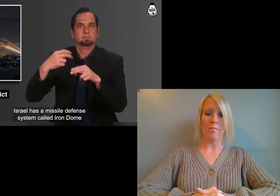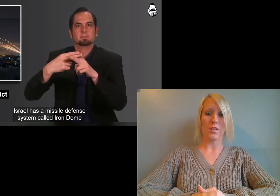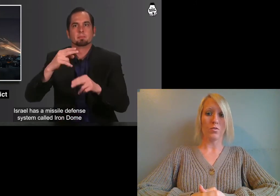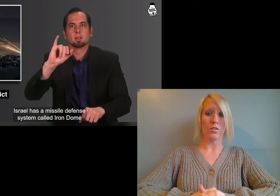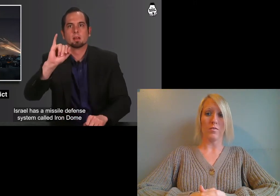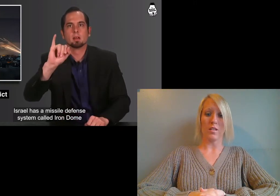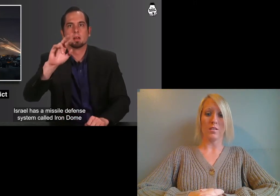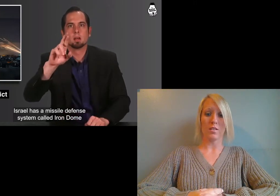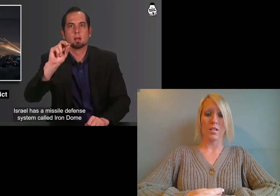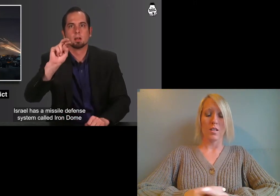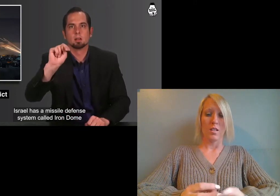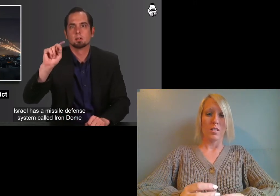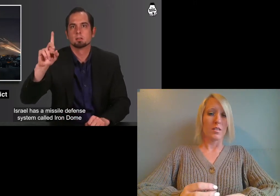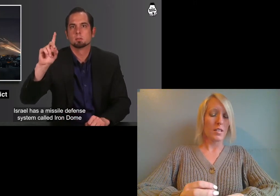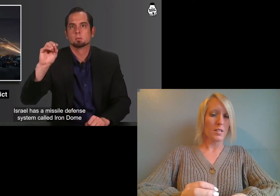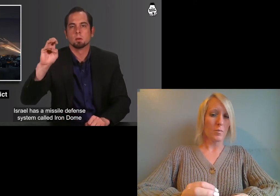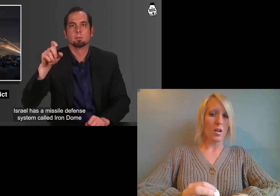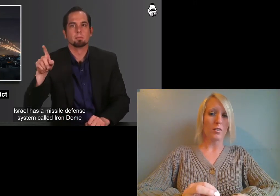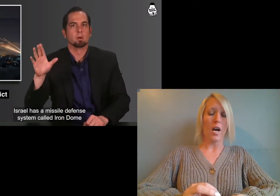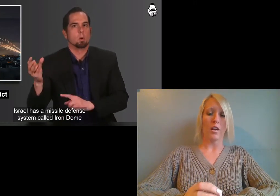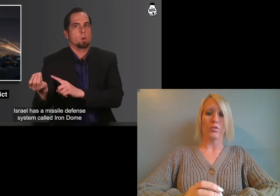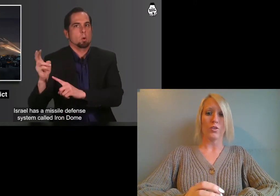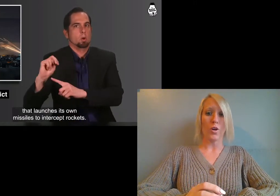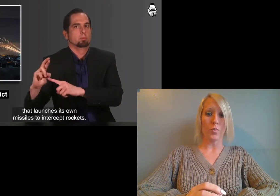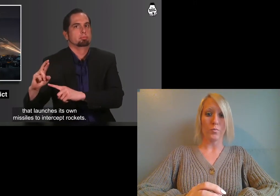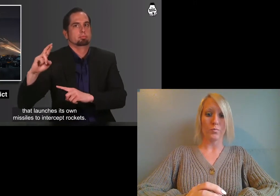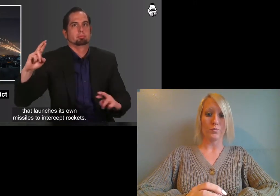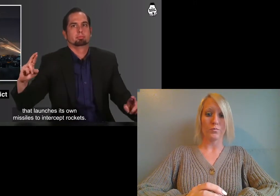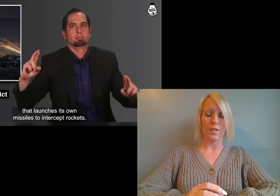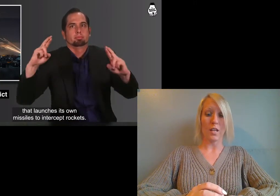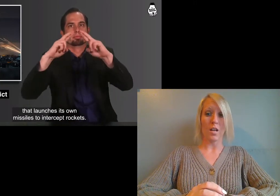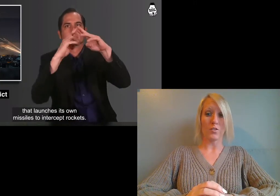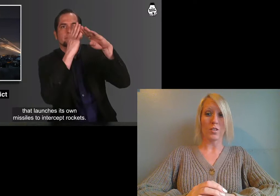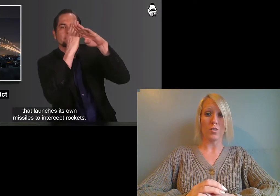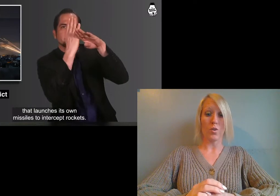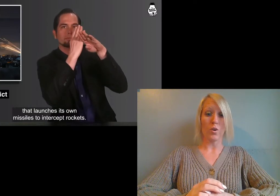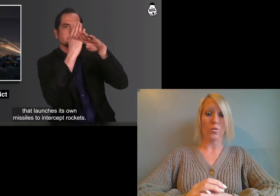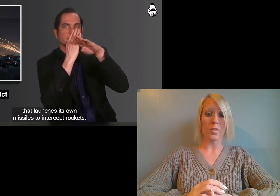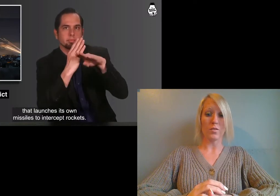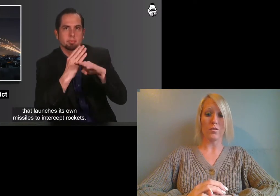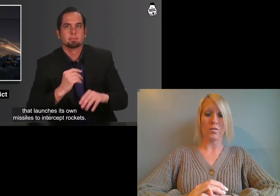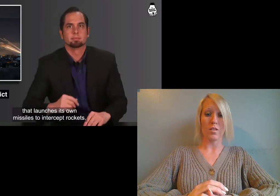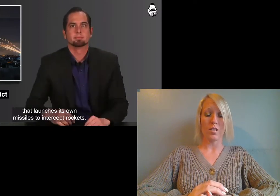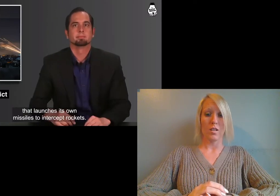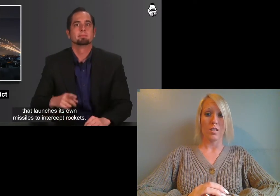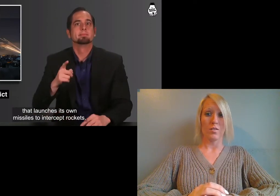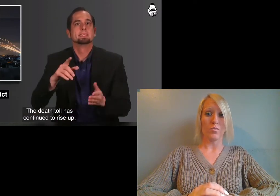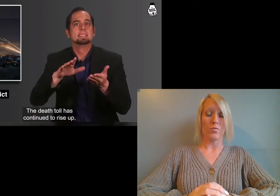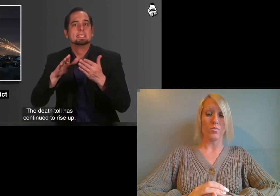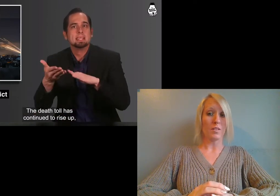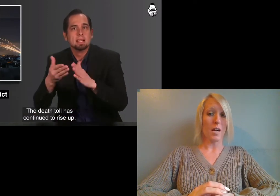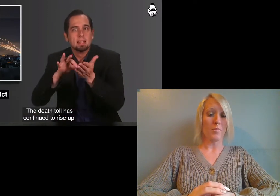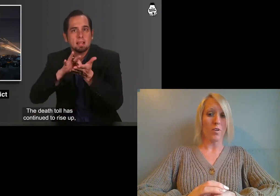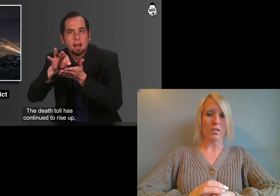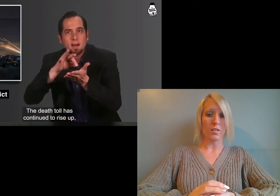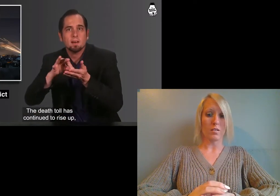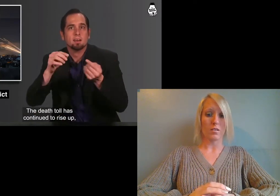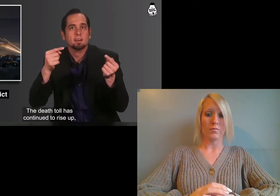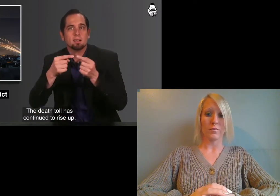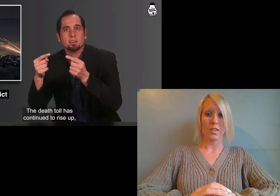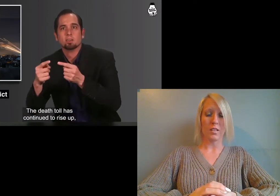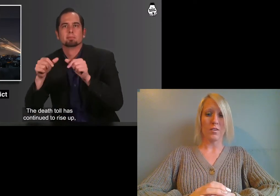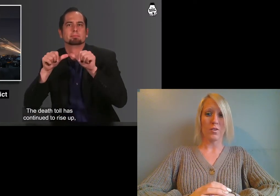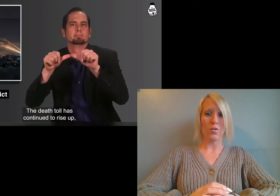Israel had a missile defense system called Iron Dome that launches its own missiles to stop the